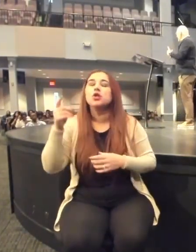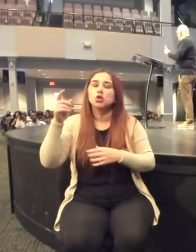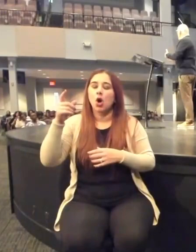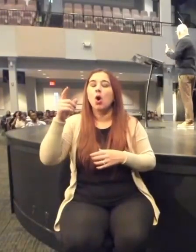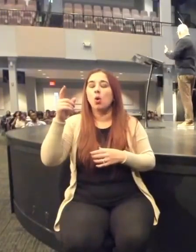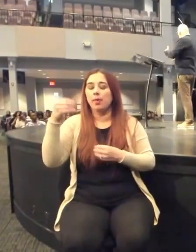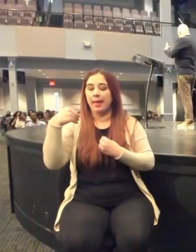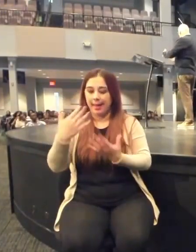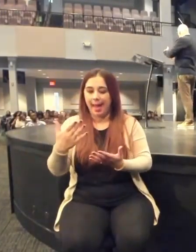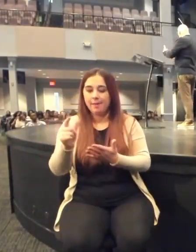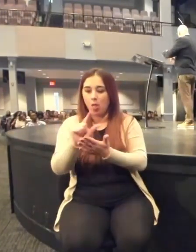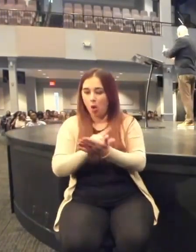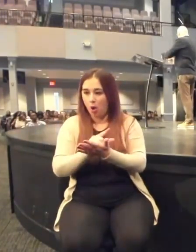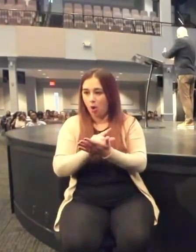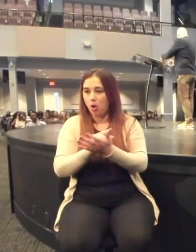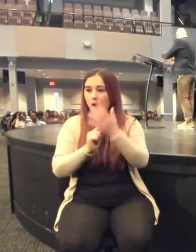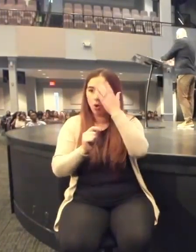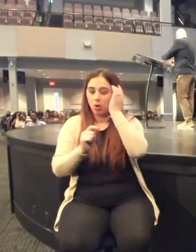was to be